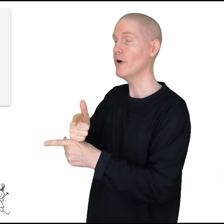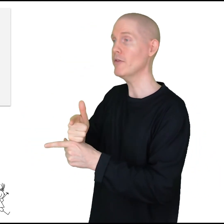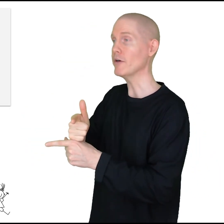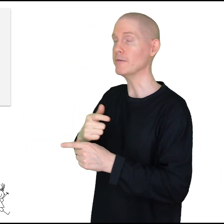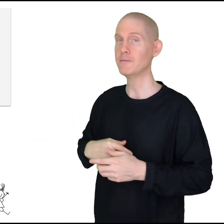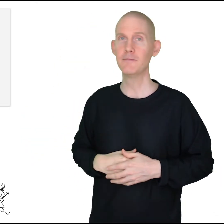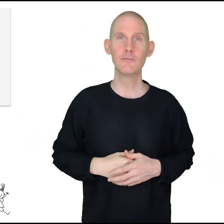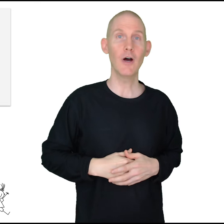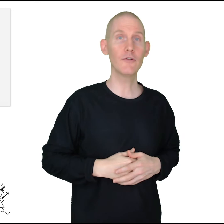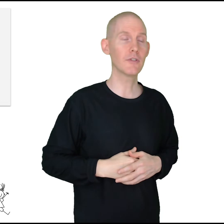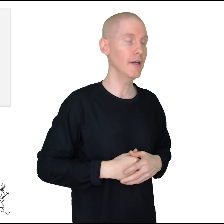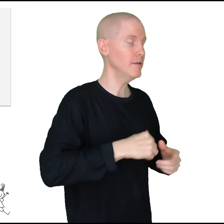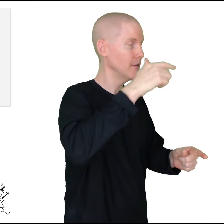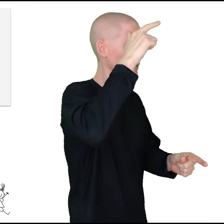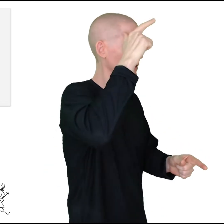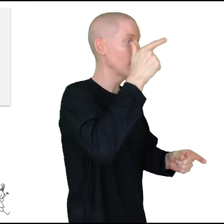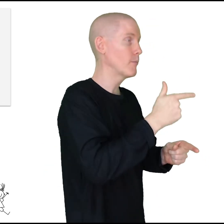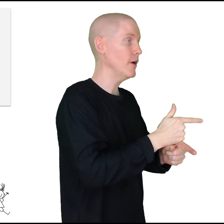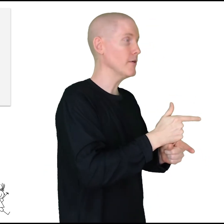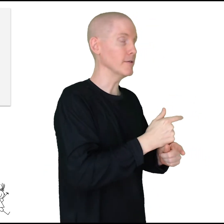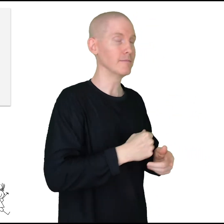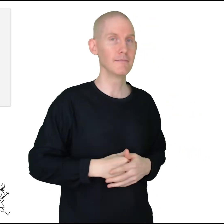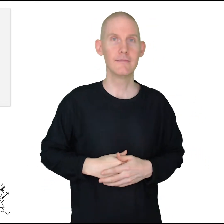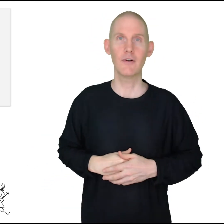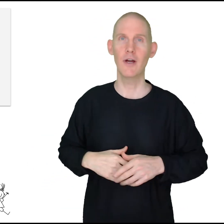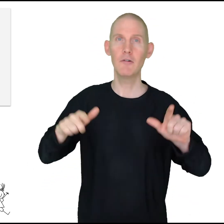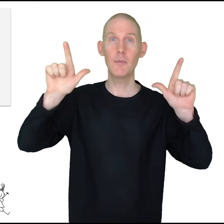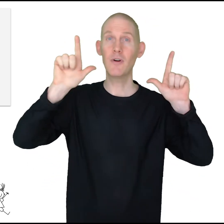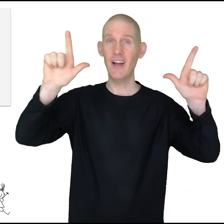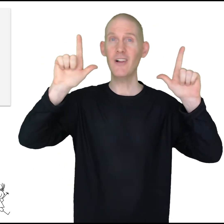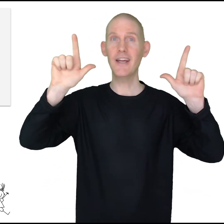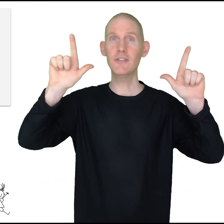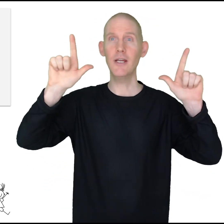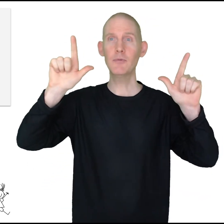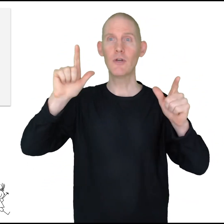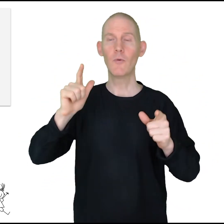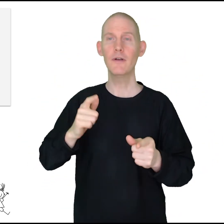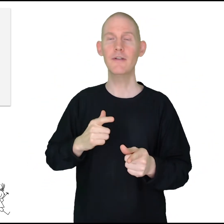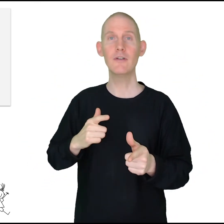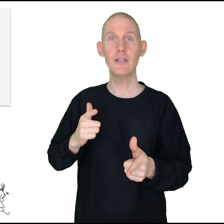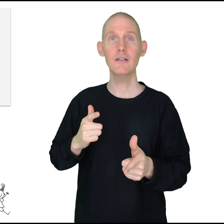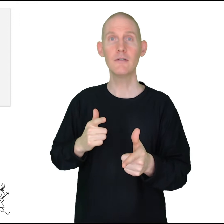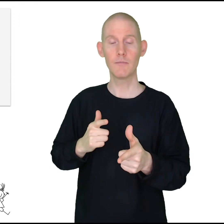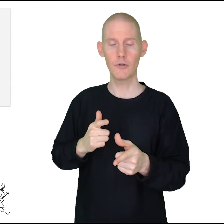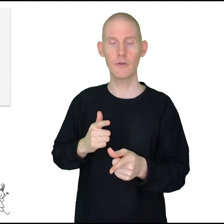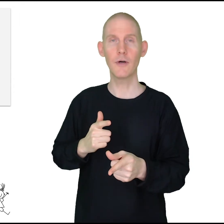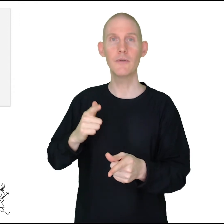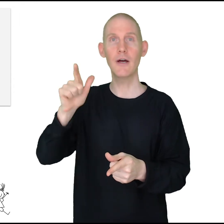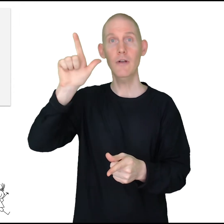brother. Other side, brother. All right, remember L hand shapes? One down here, put the thumb down. The other